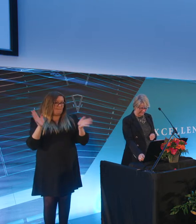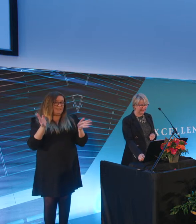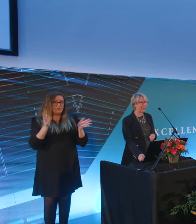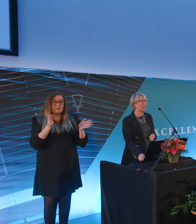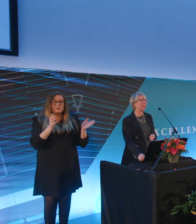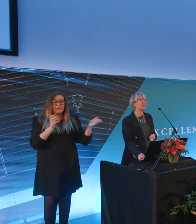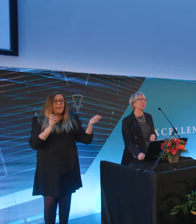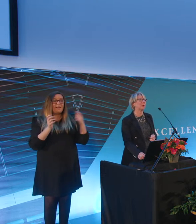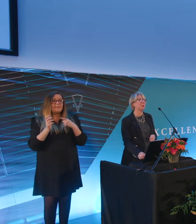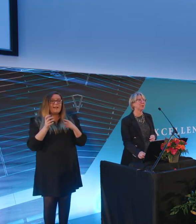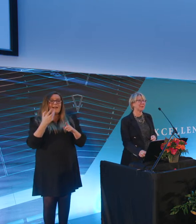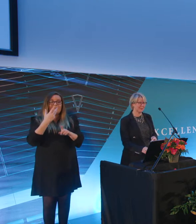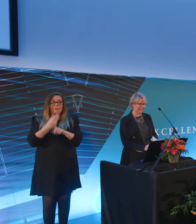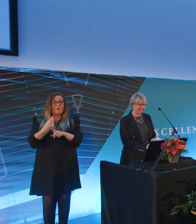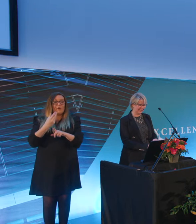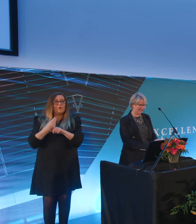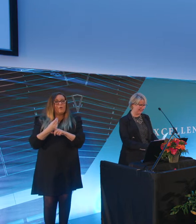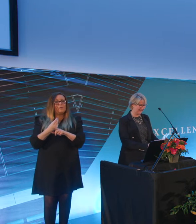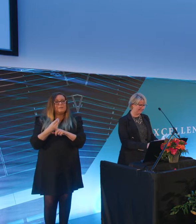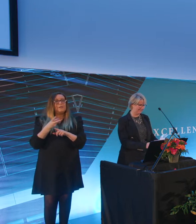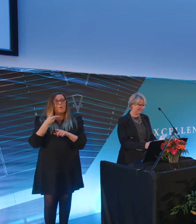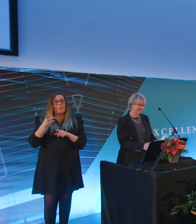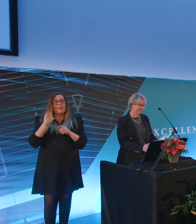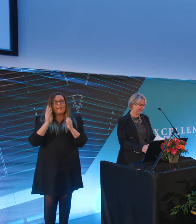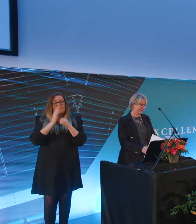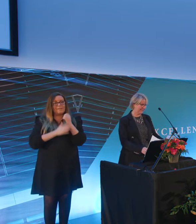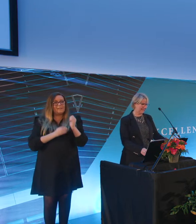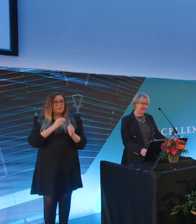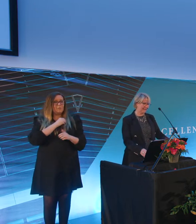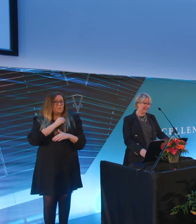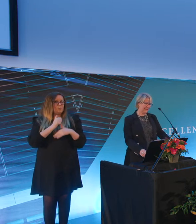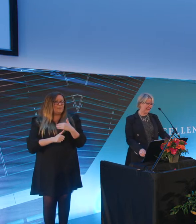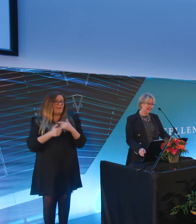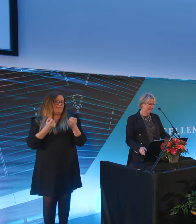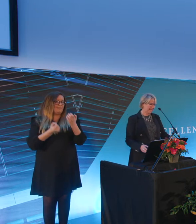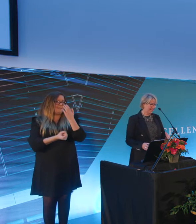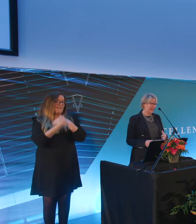recording that will conclude today's event.